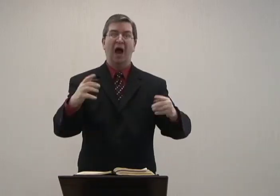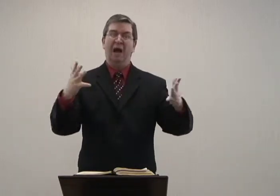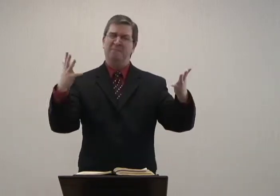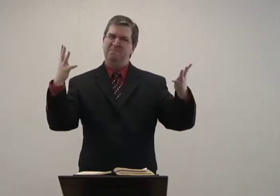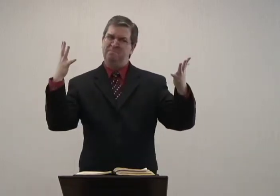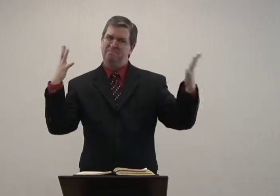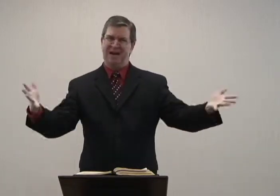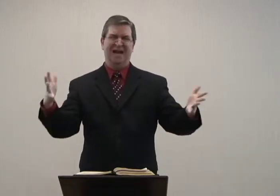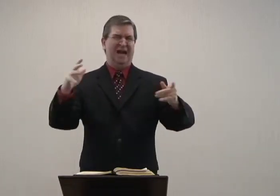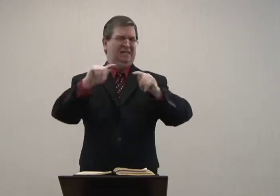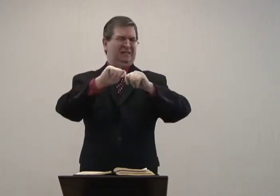and